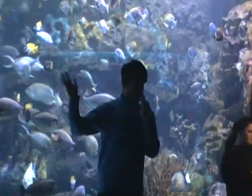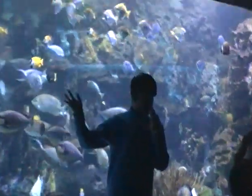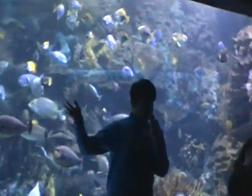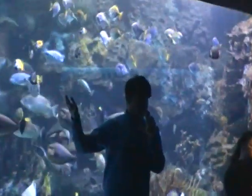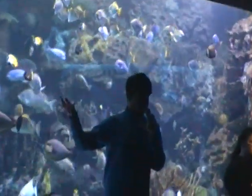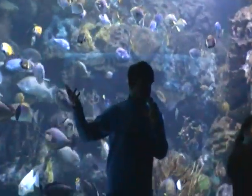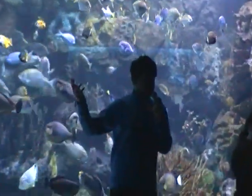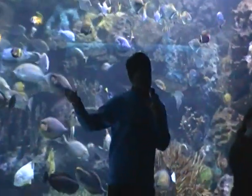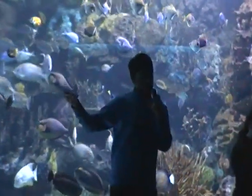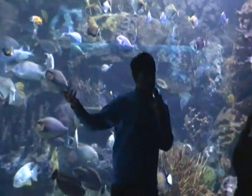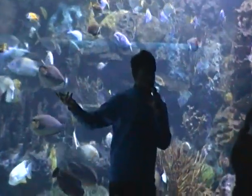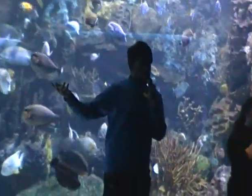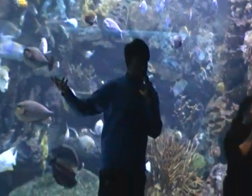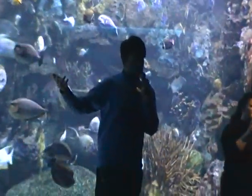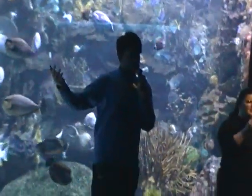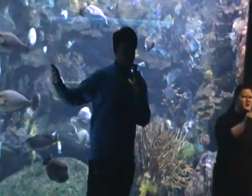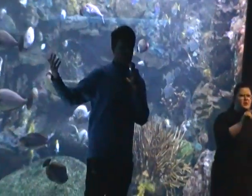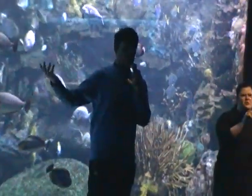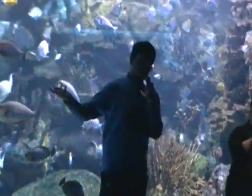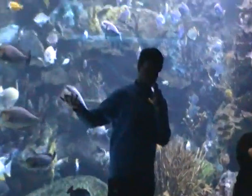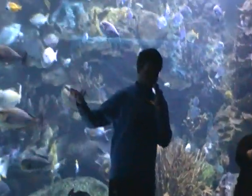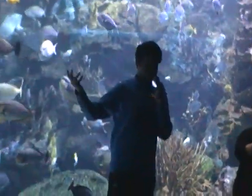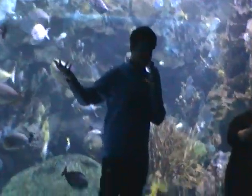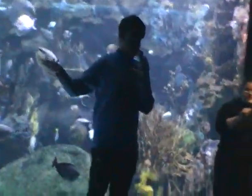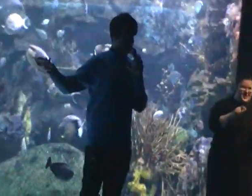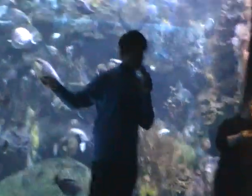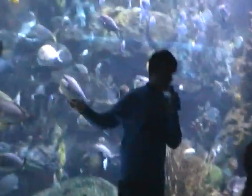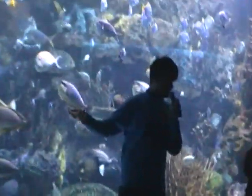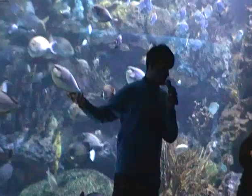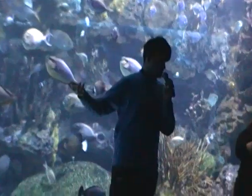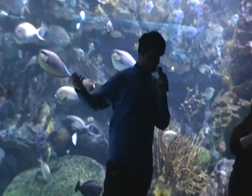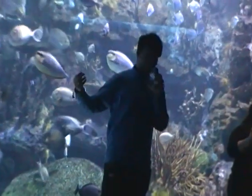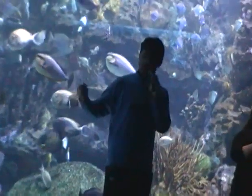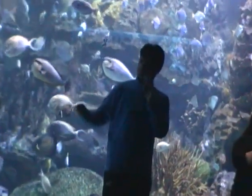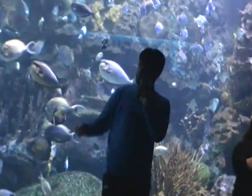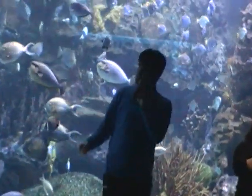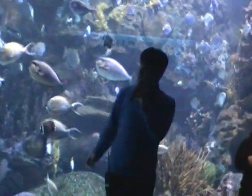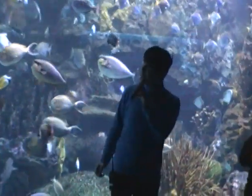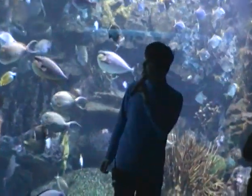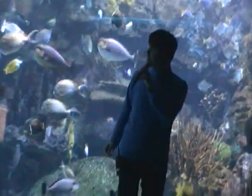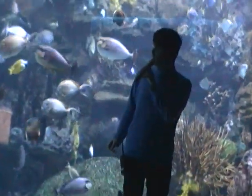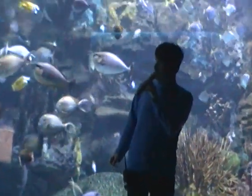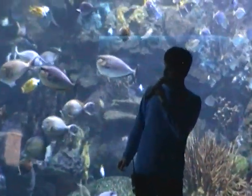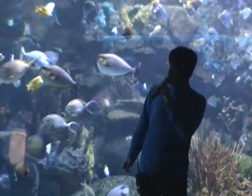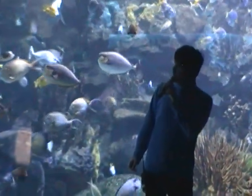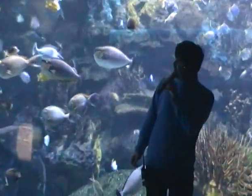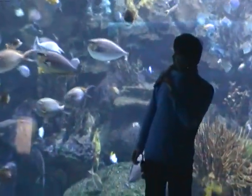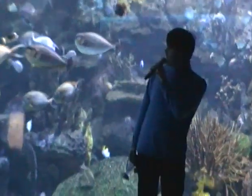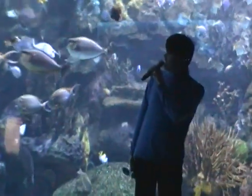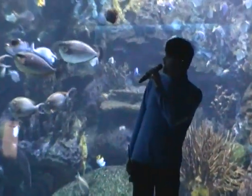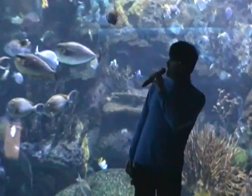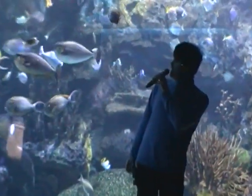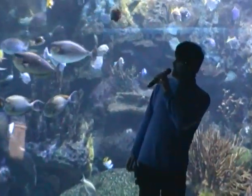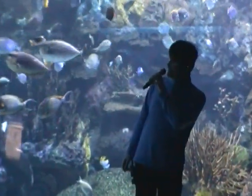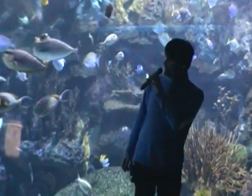raise that up to make themselves larger, so they're less enticing for predators to go after.